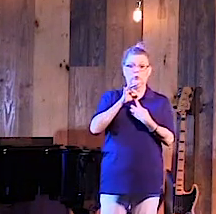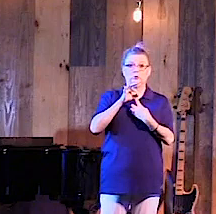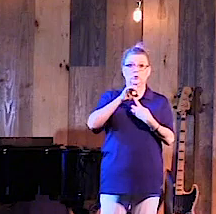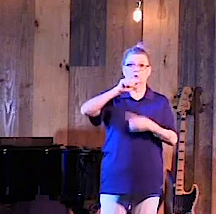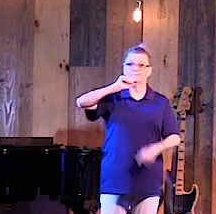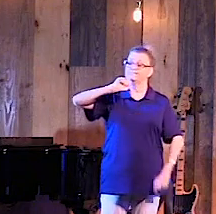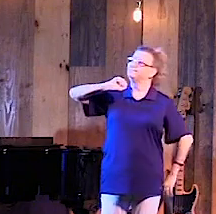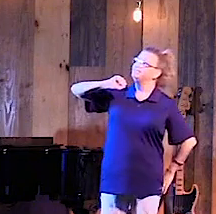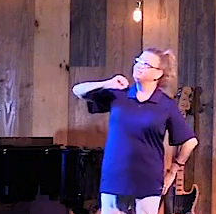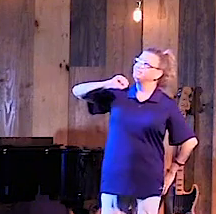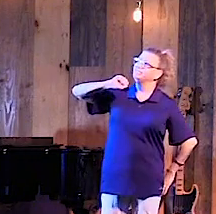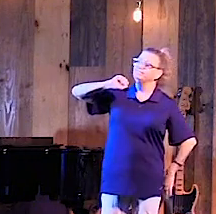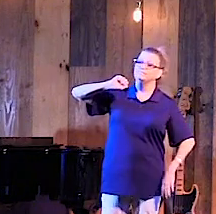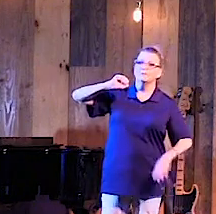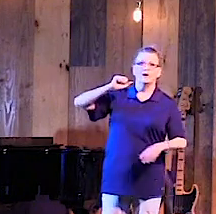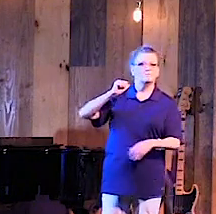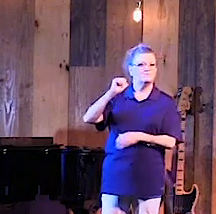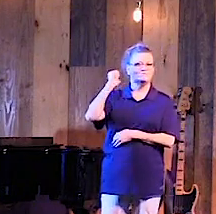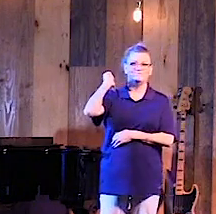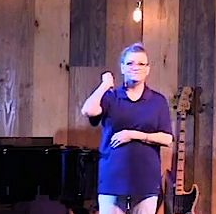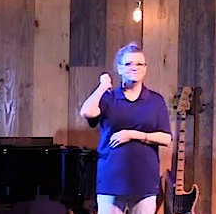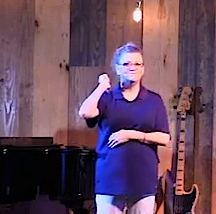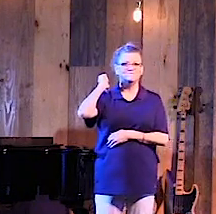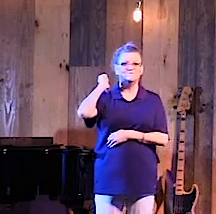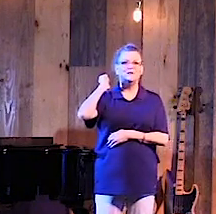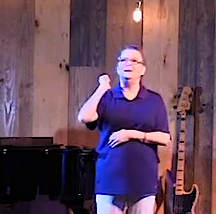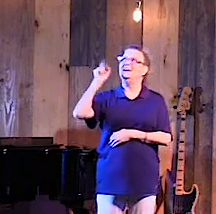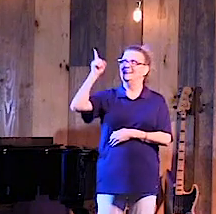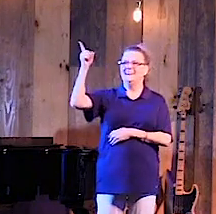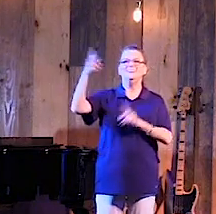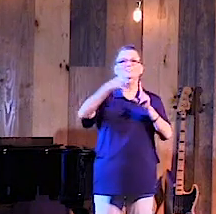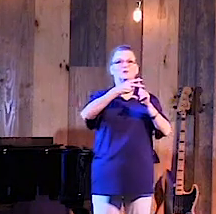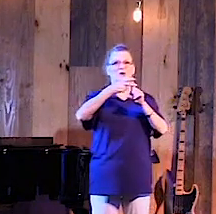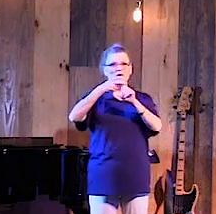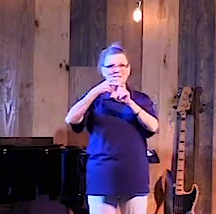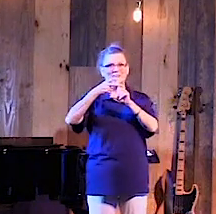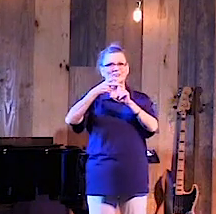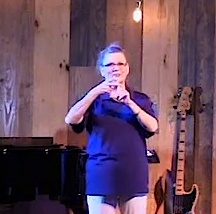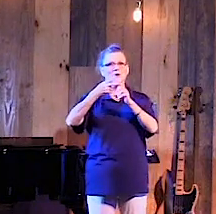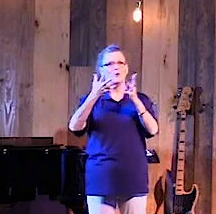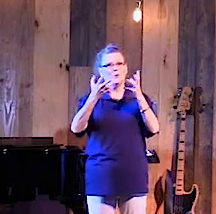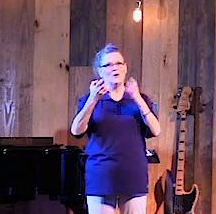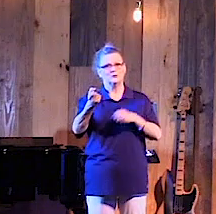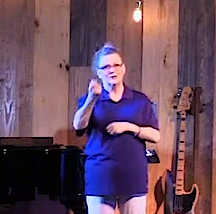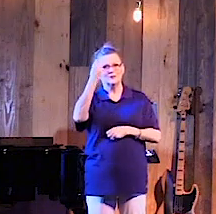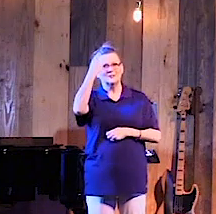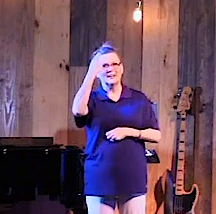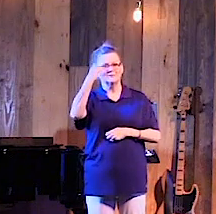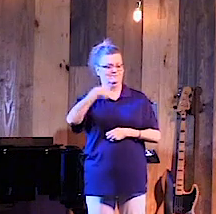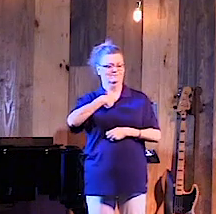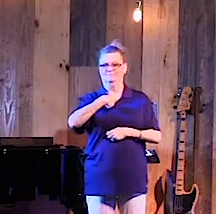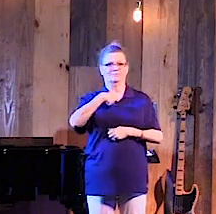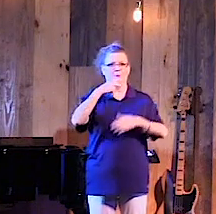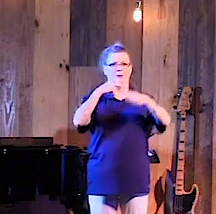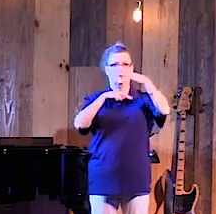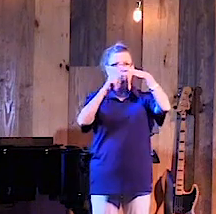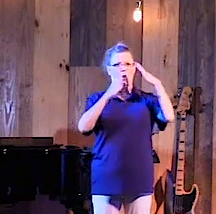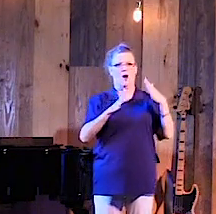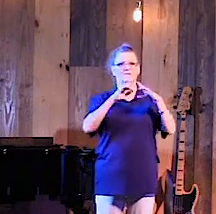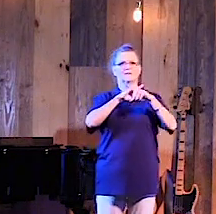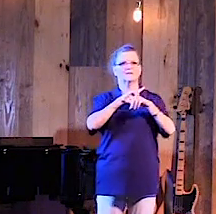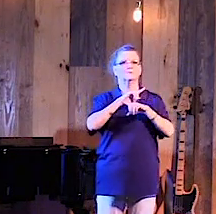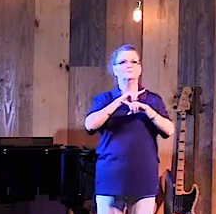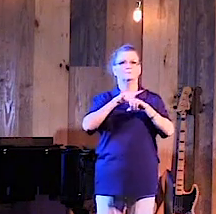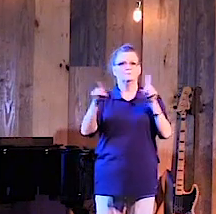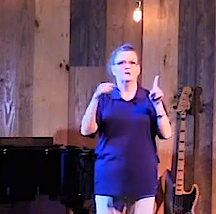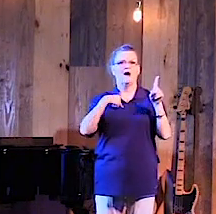is drawing you and bringing you to your senses. Now listen, I'm not a prophet, nor am I the son of a prophet. But I know for many